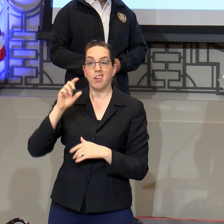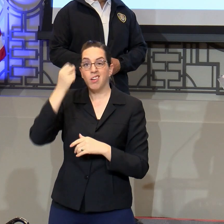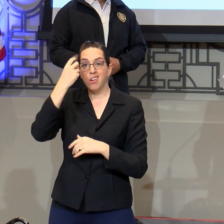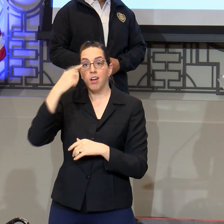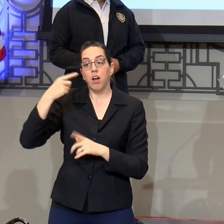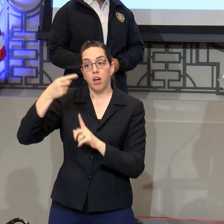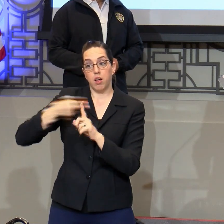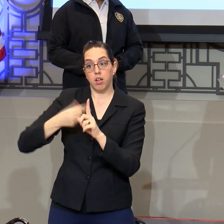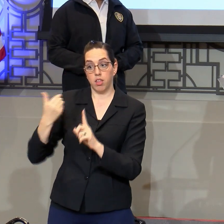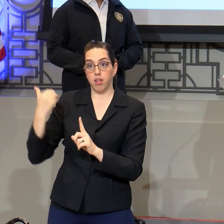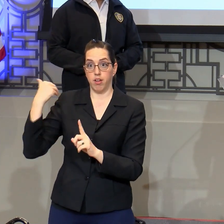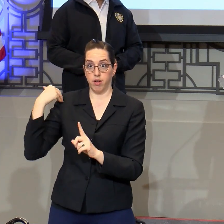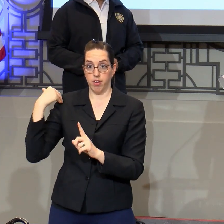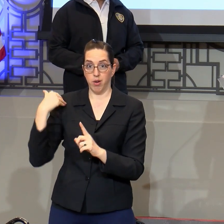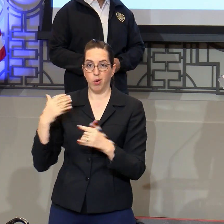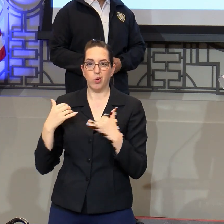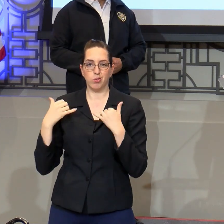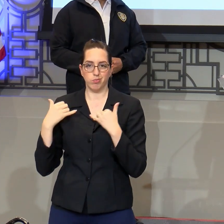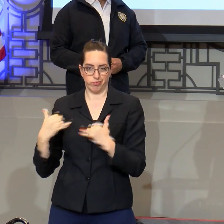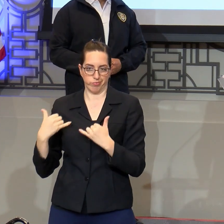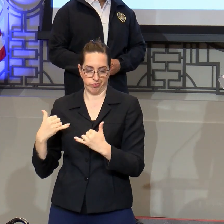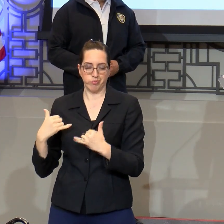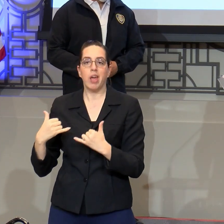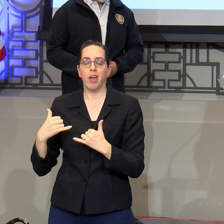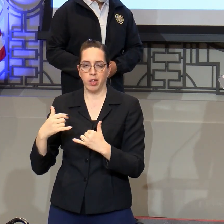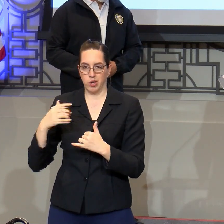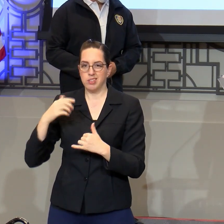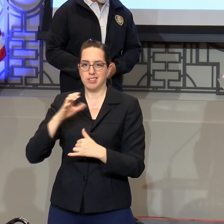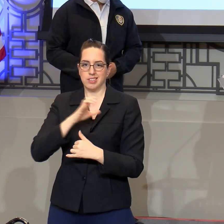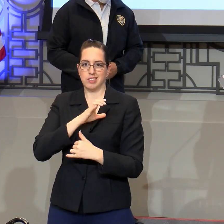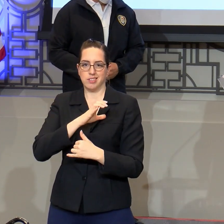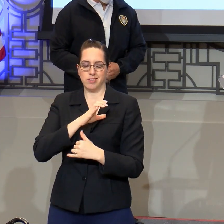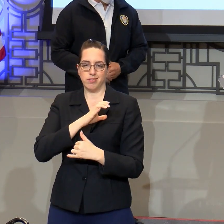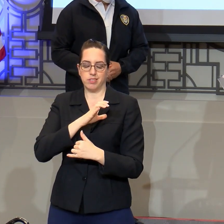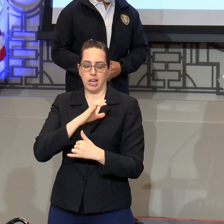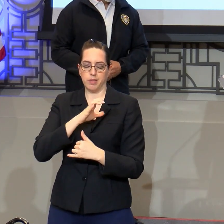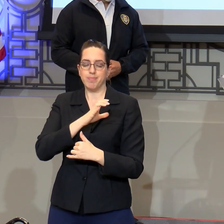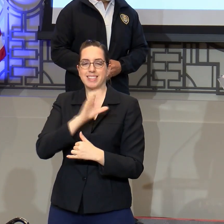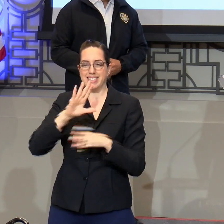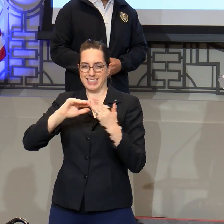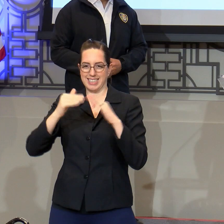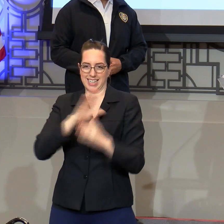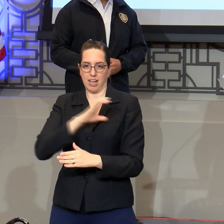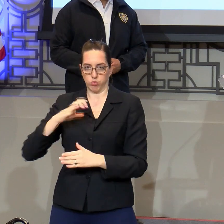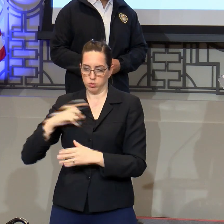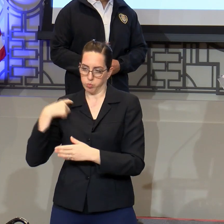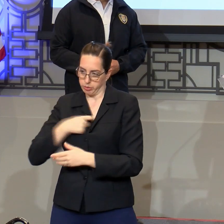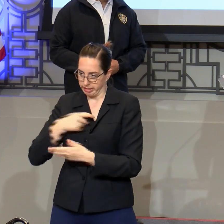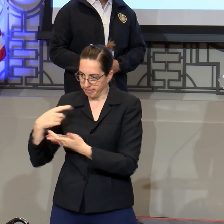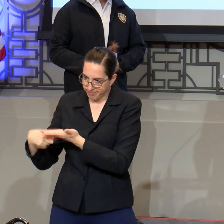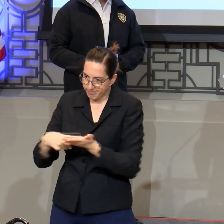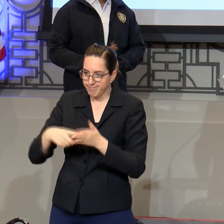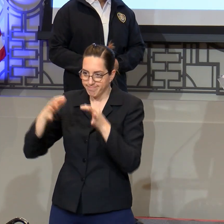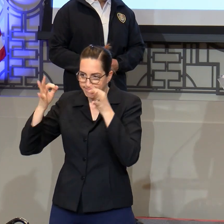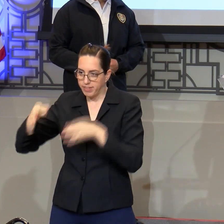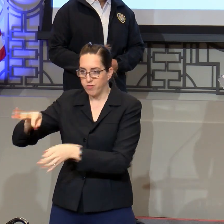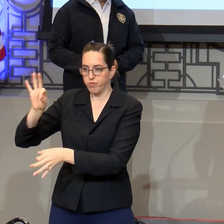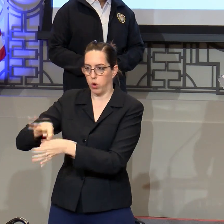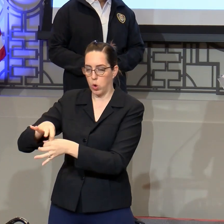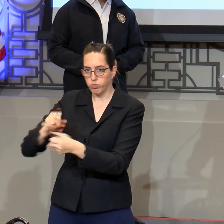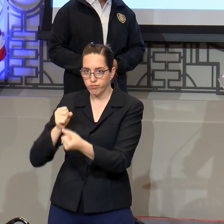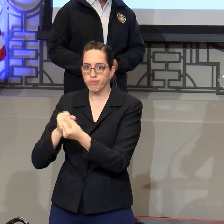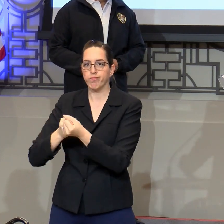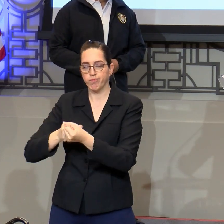ago, today, City Council, we voted to extend the local emergency declaration, and we implemented